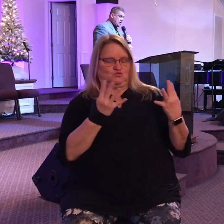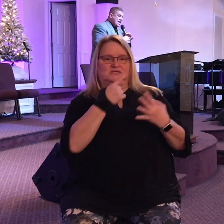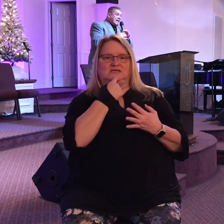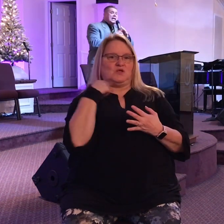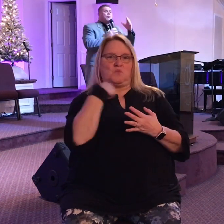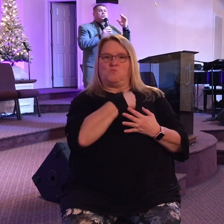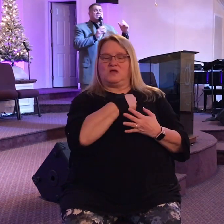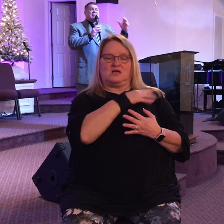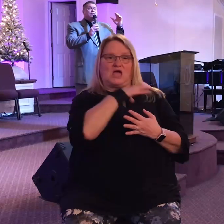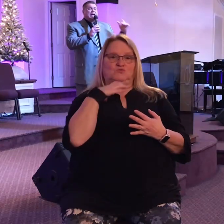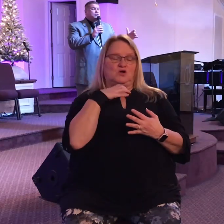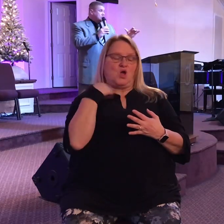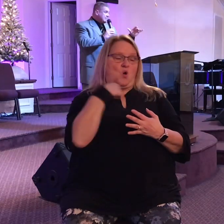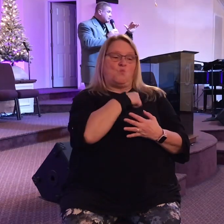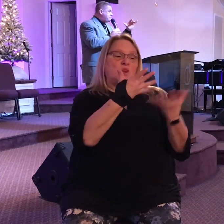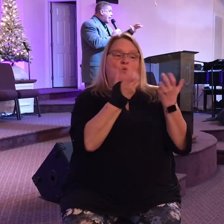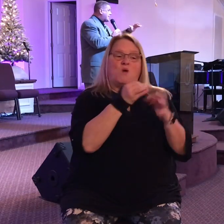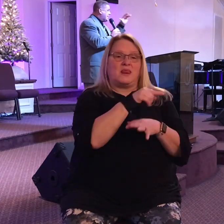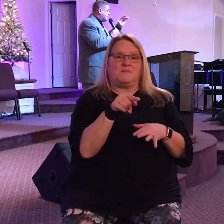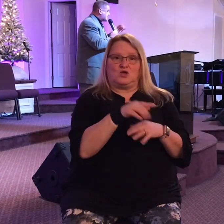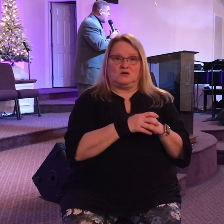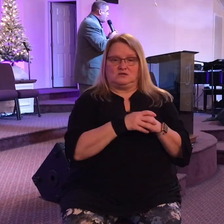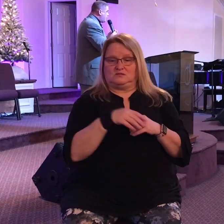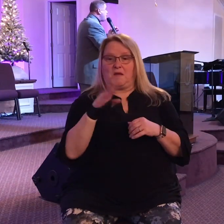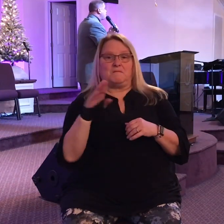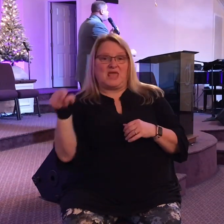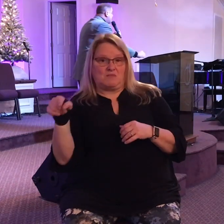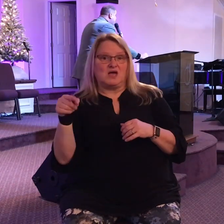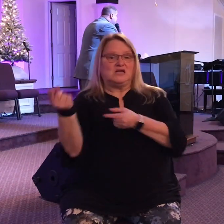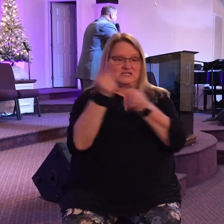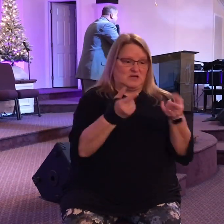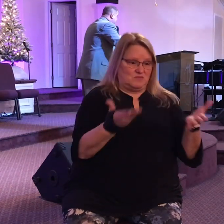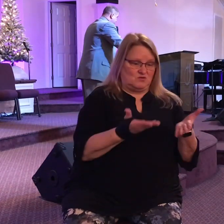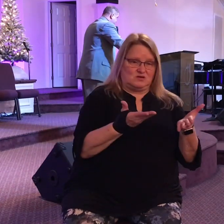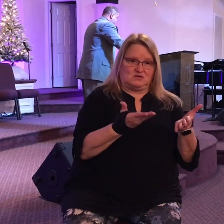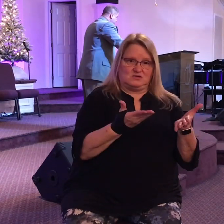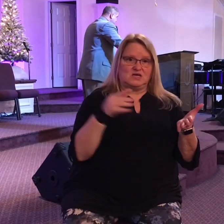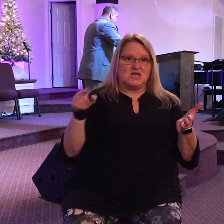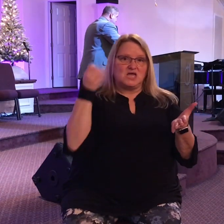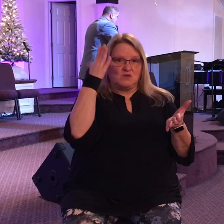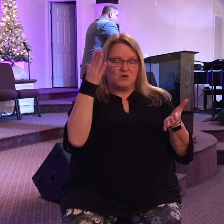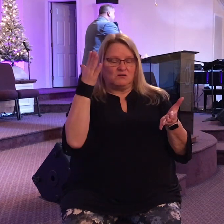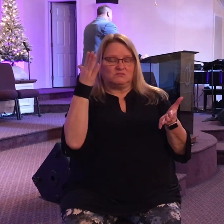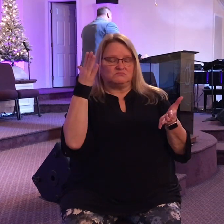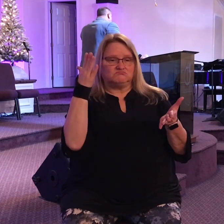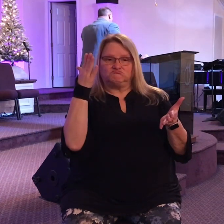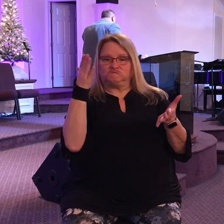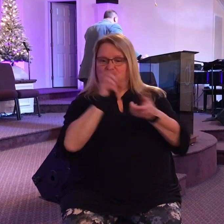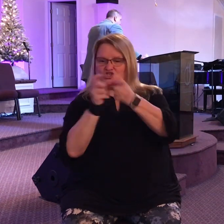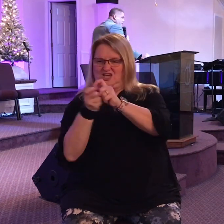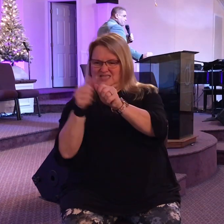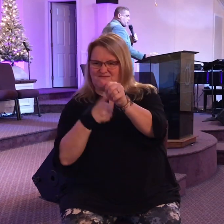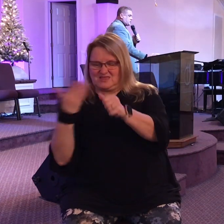old-fashioned. He will set evangelism back in this town 50 years. When Billy